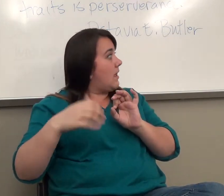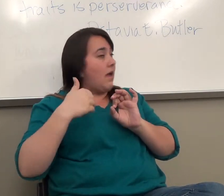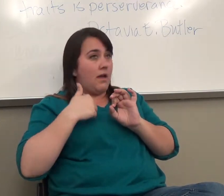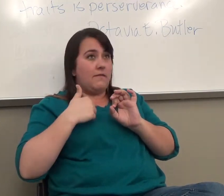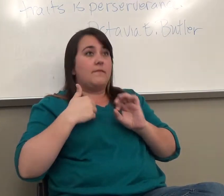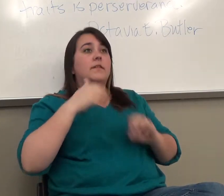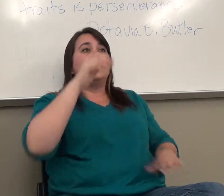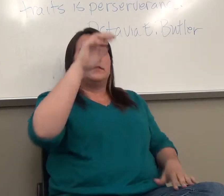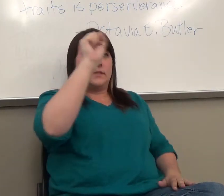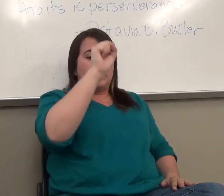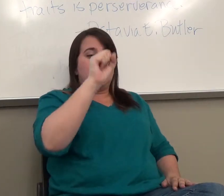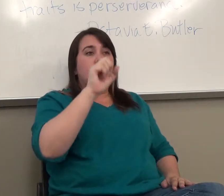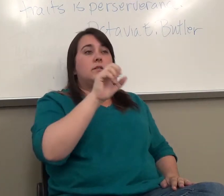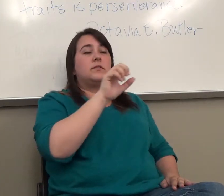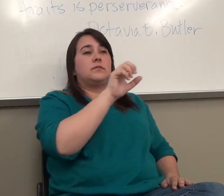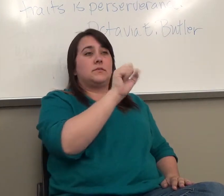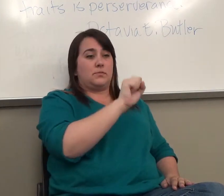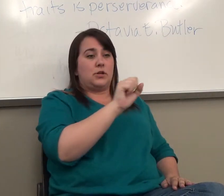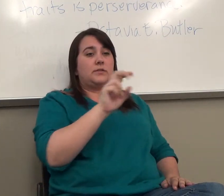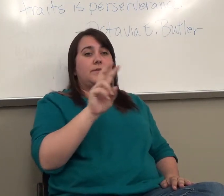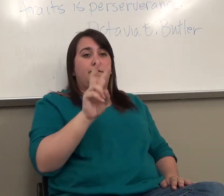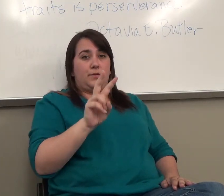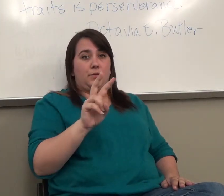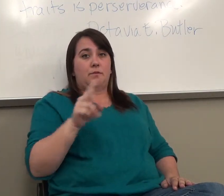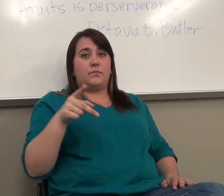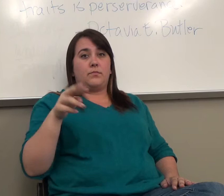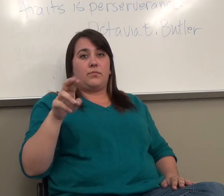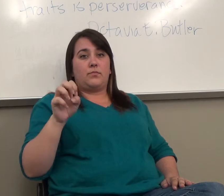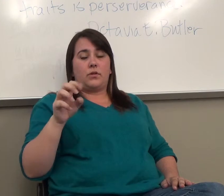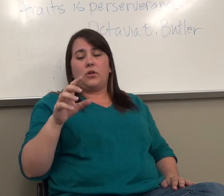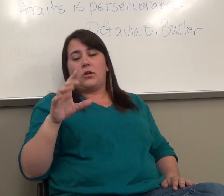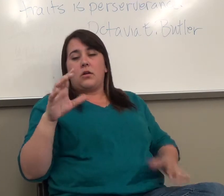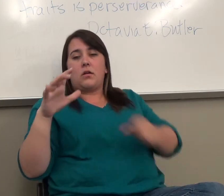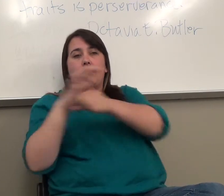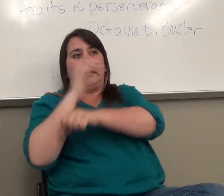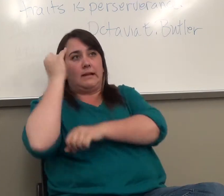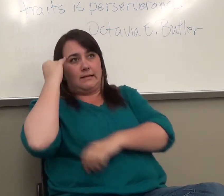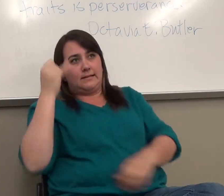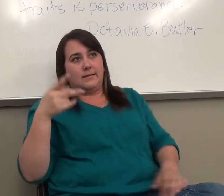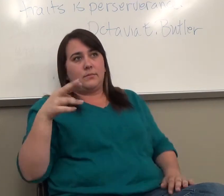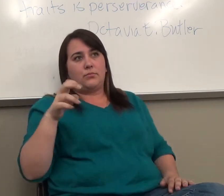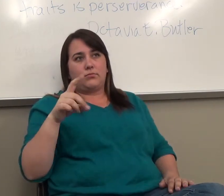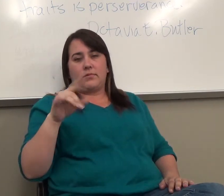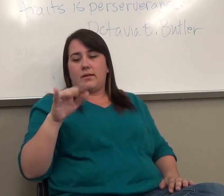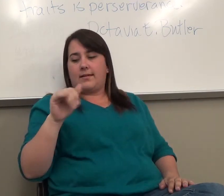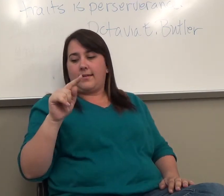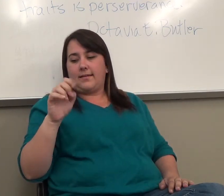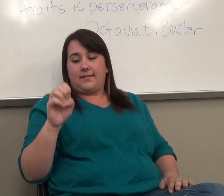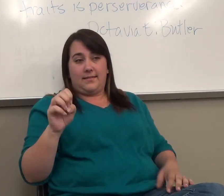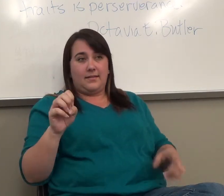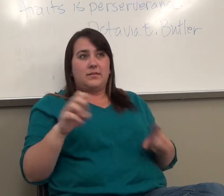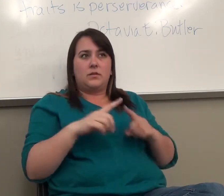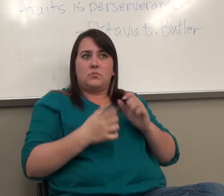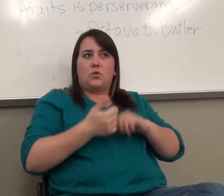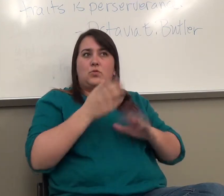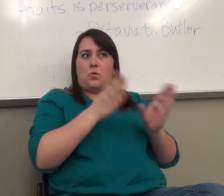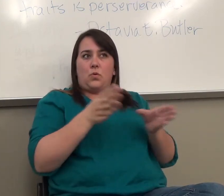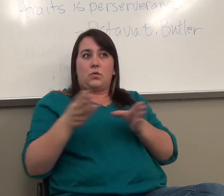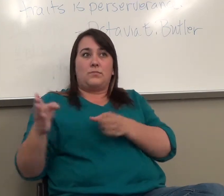way. Most of them go subject, verb, predicate, okay? But some of them don't. If you